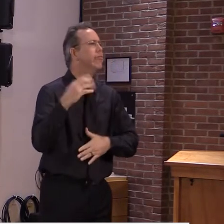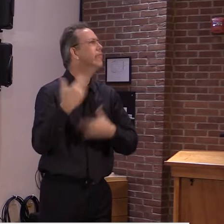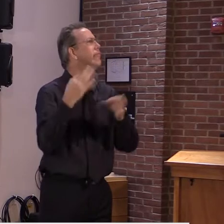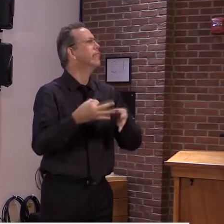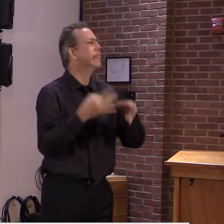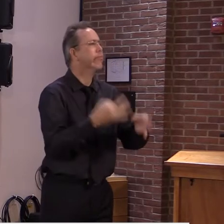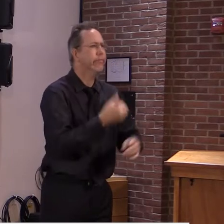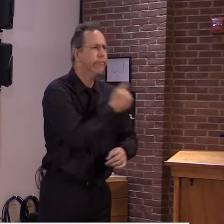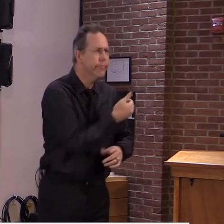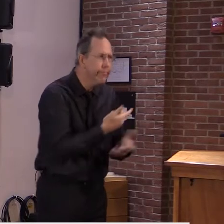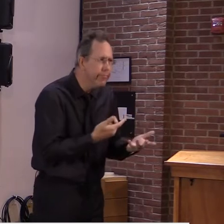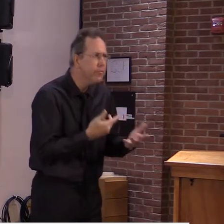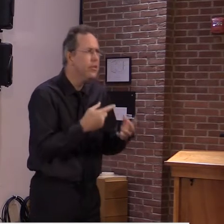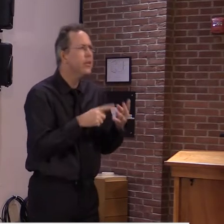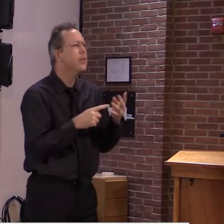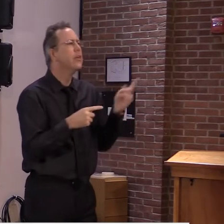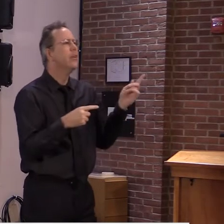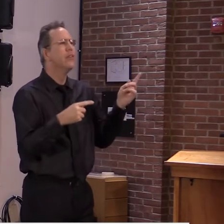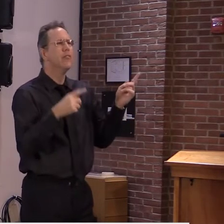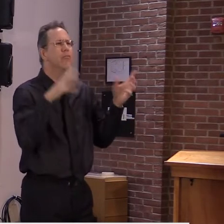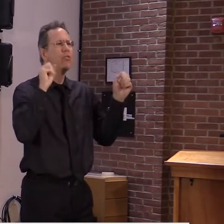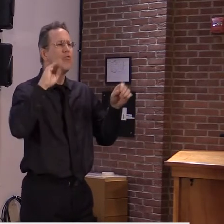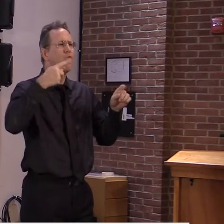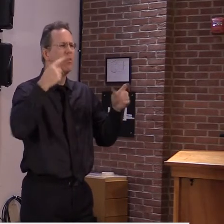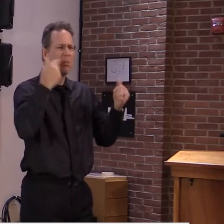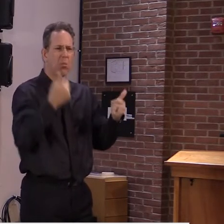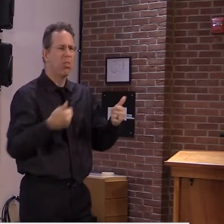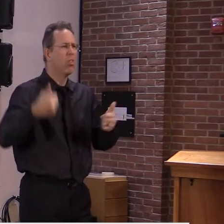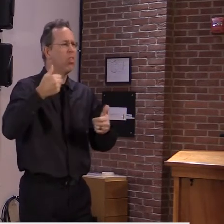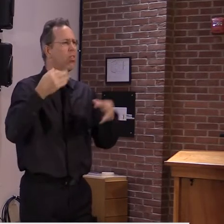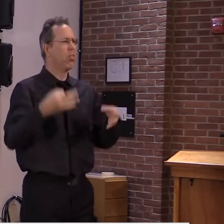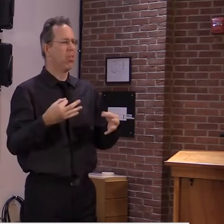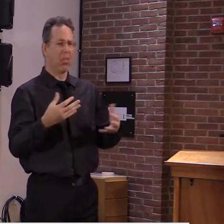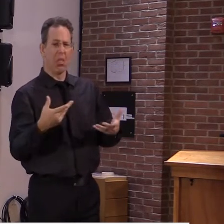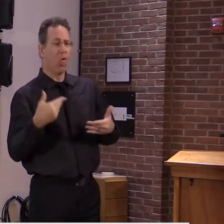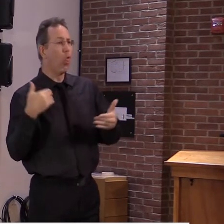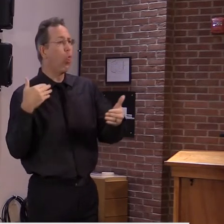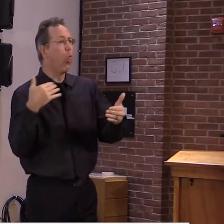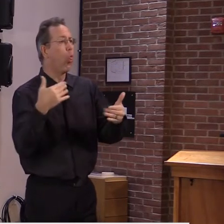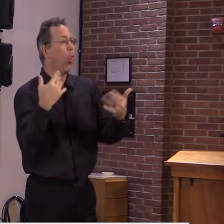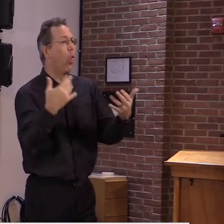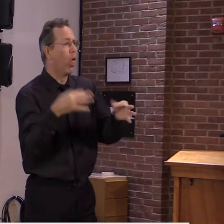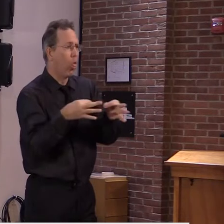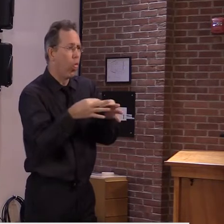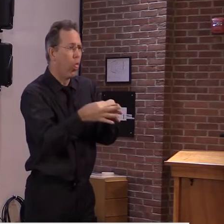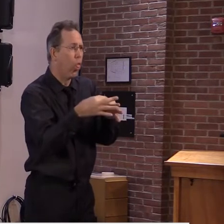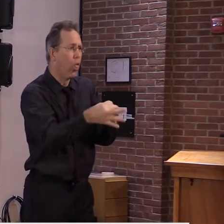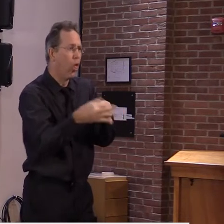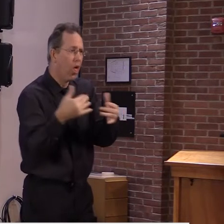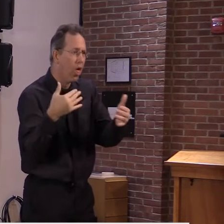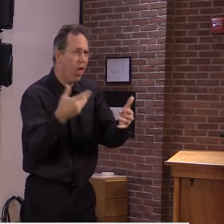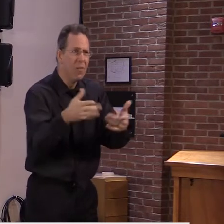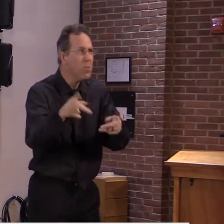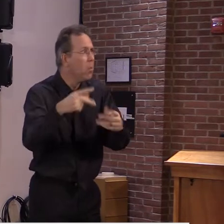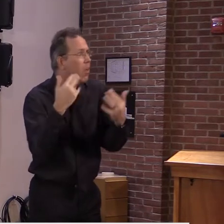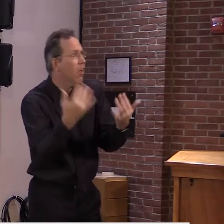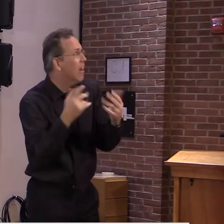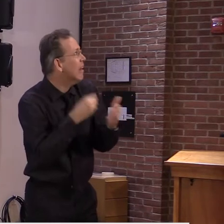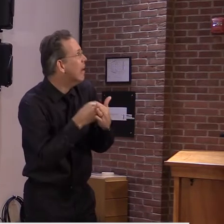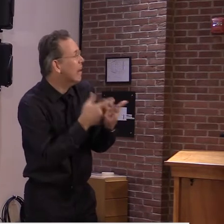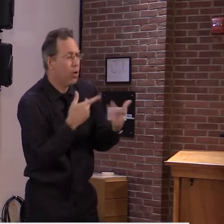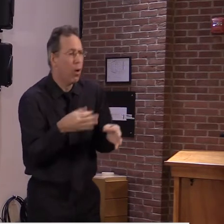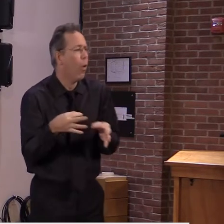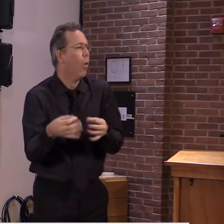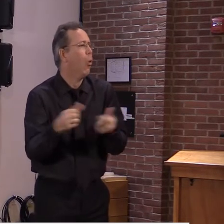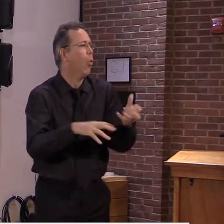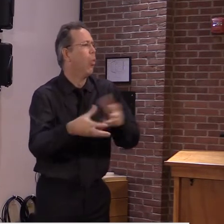place, them passing, coming to agreement, a bipartisan agreement on the package. And not everybody got what they